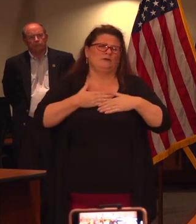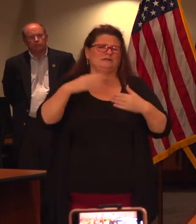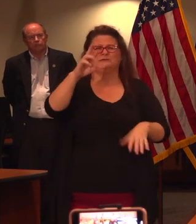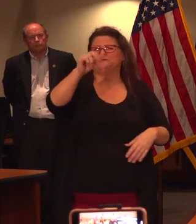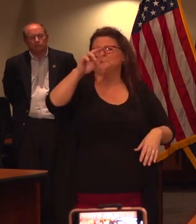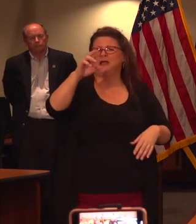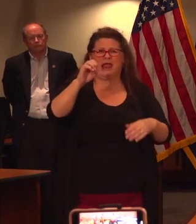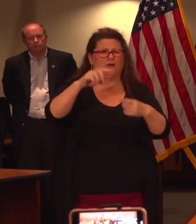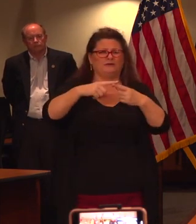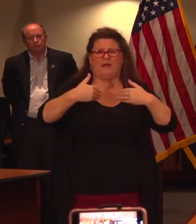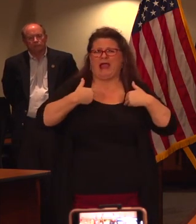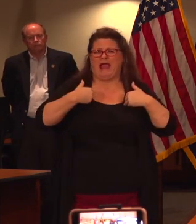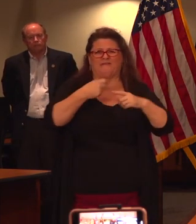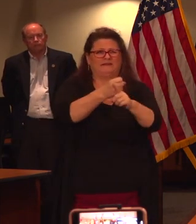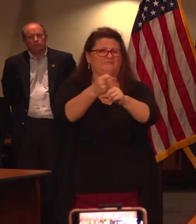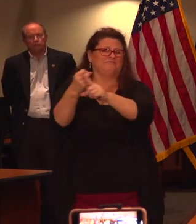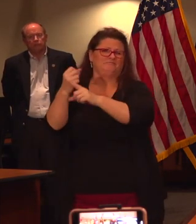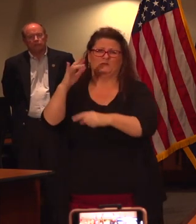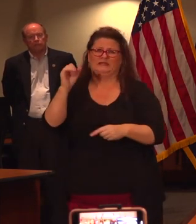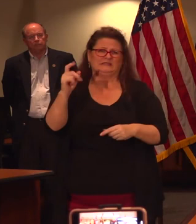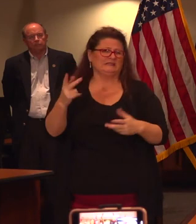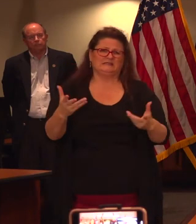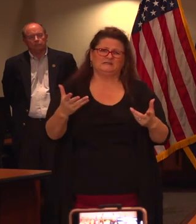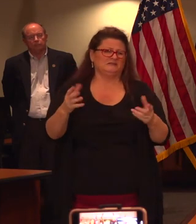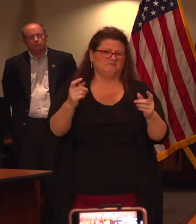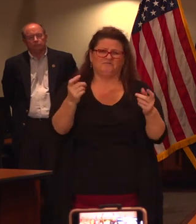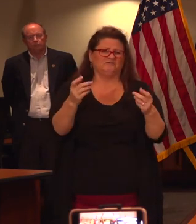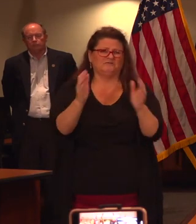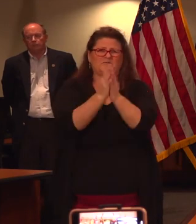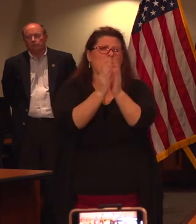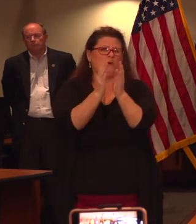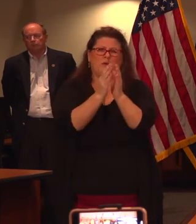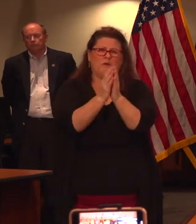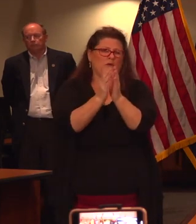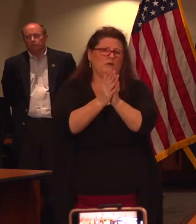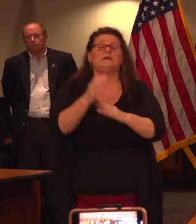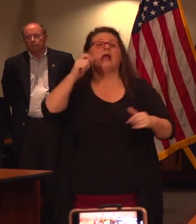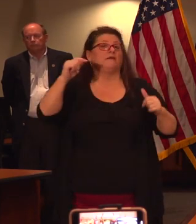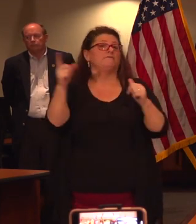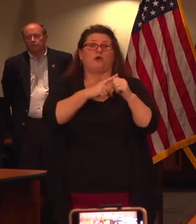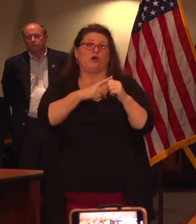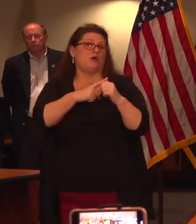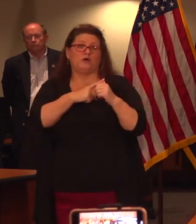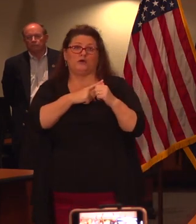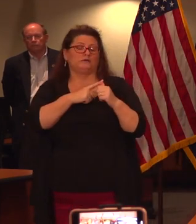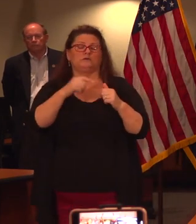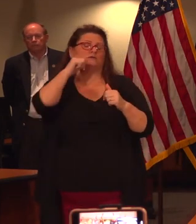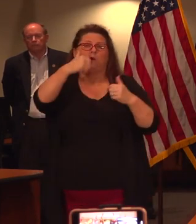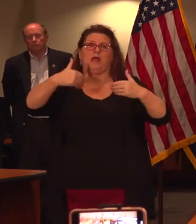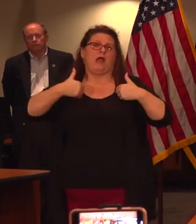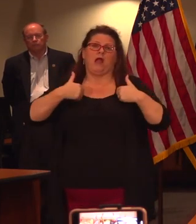very little risk there. Those are the kind of things we want to encourage. And we've had, at first we did not have